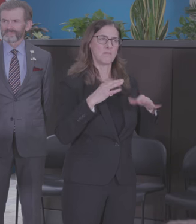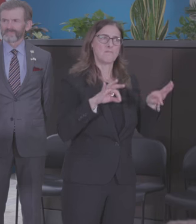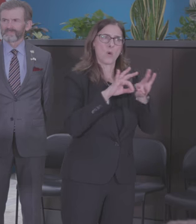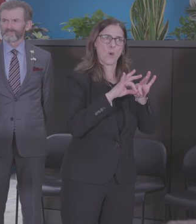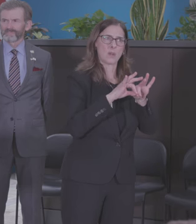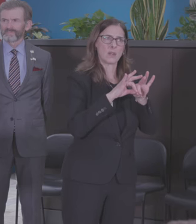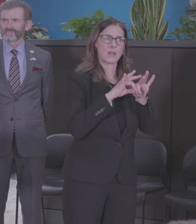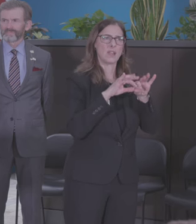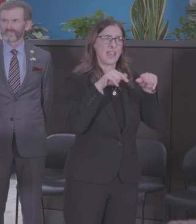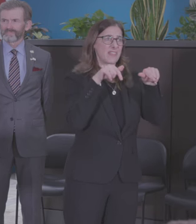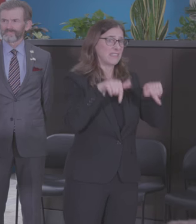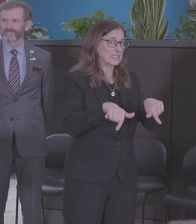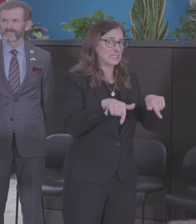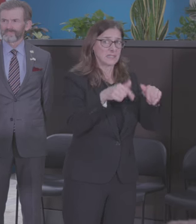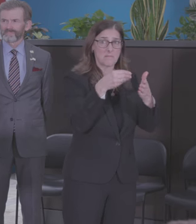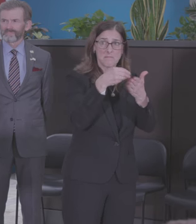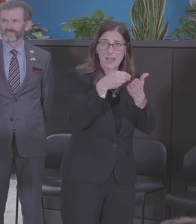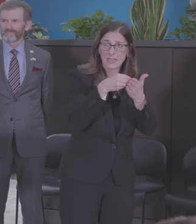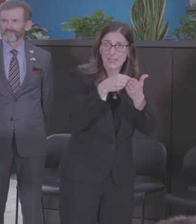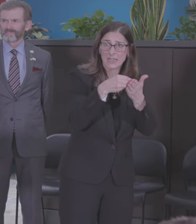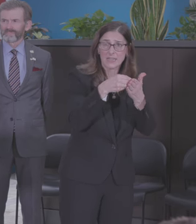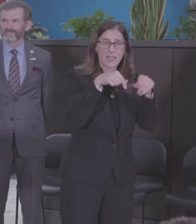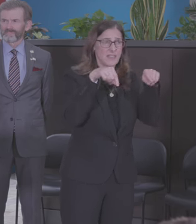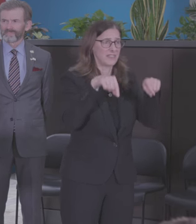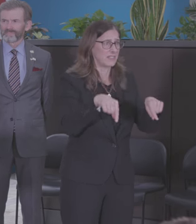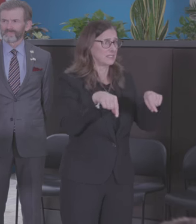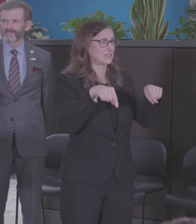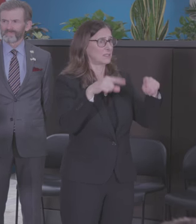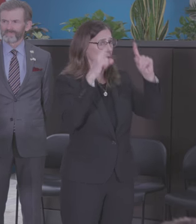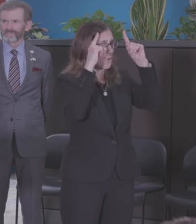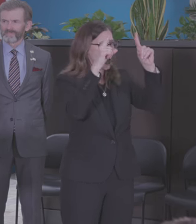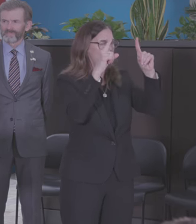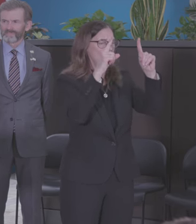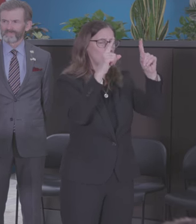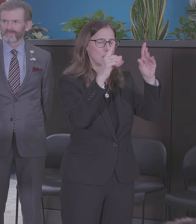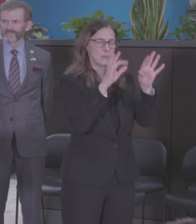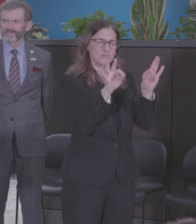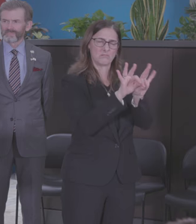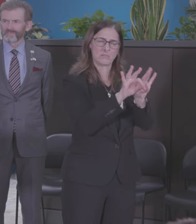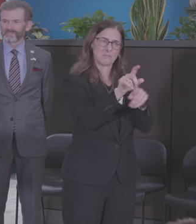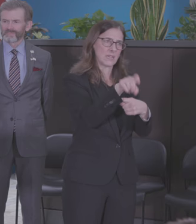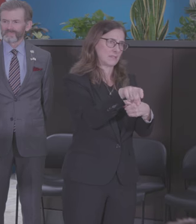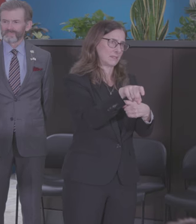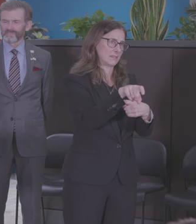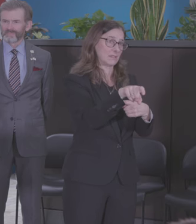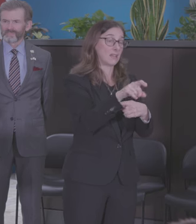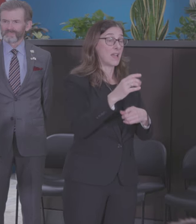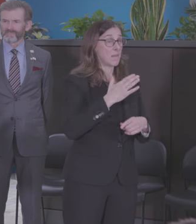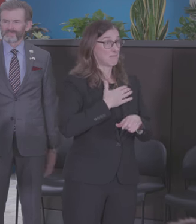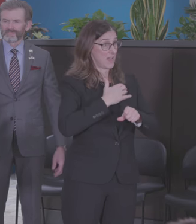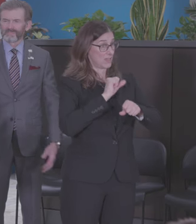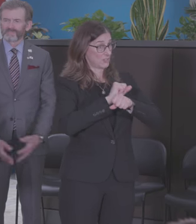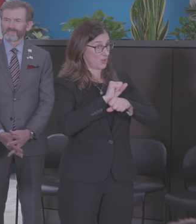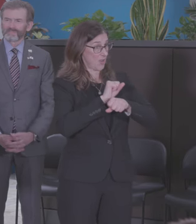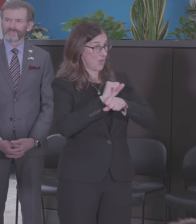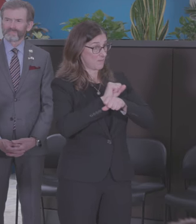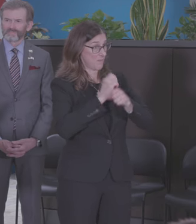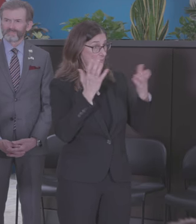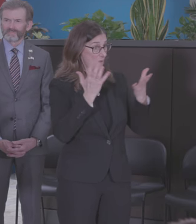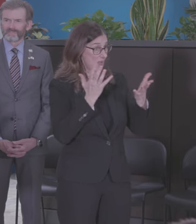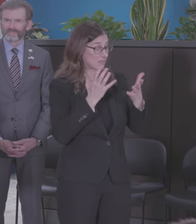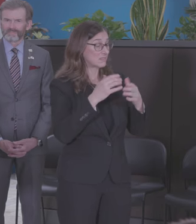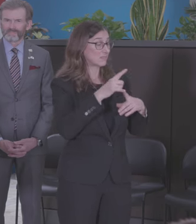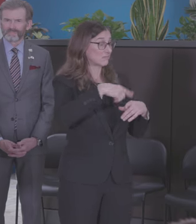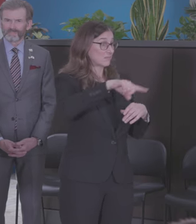this moment and this money is necessary. You see, part of my job is to prepare the soldiers before they go to deploy. We have a